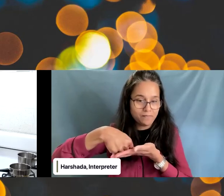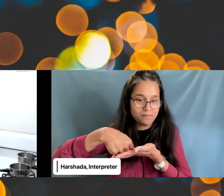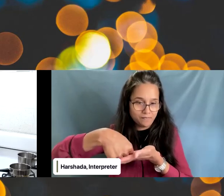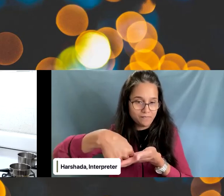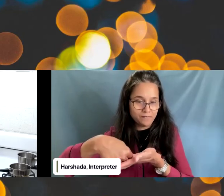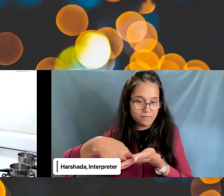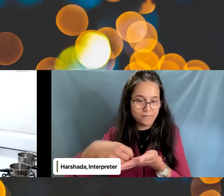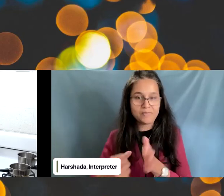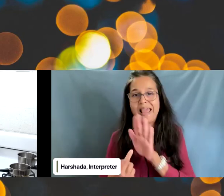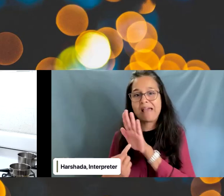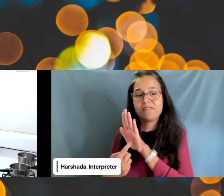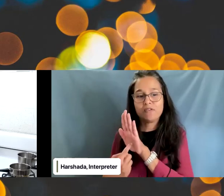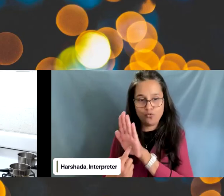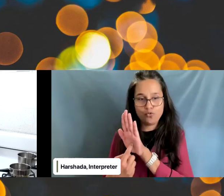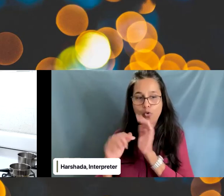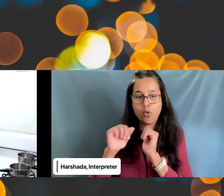And I'll show you what it looks like. Okay.